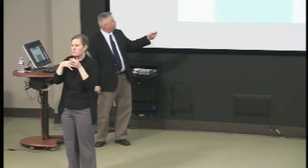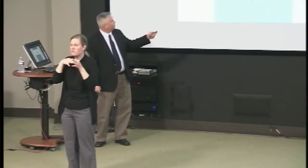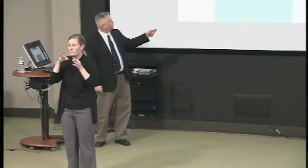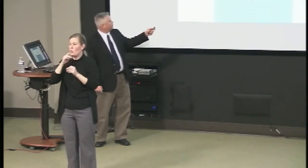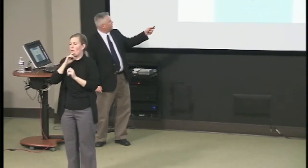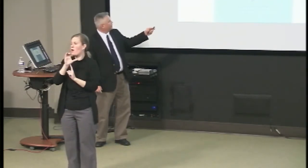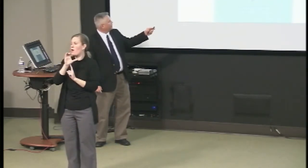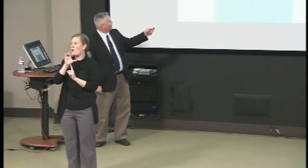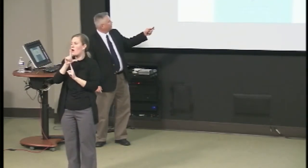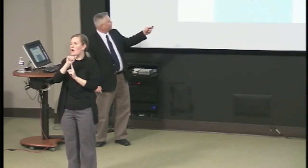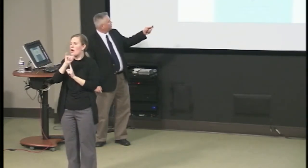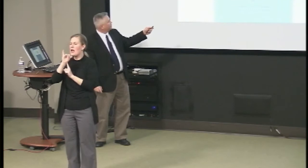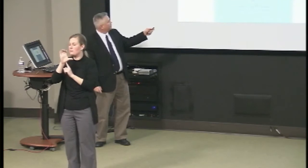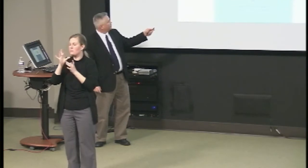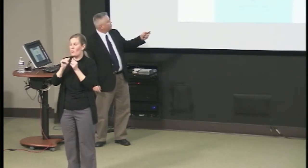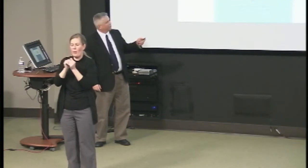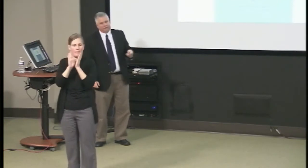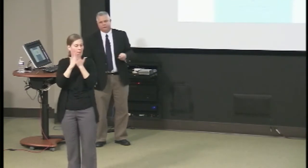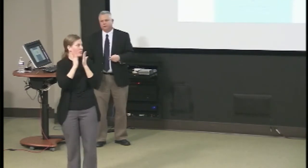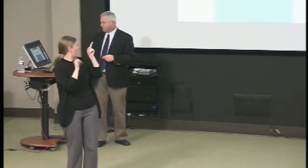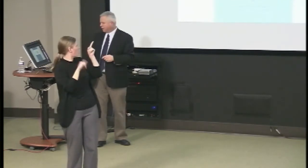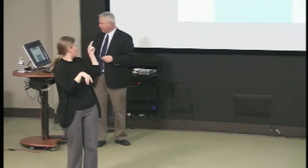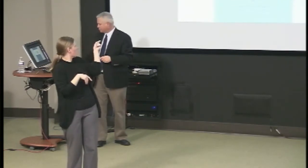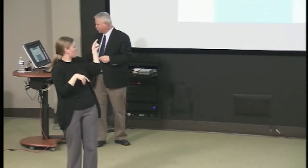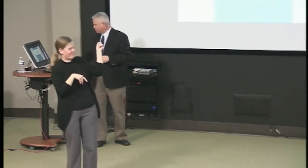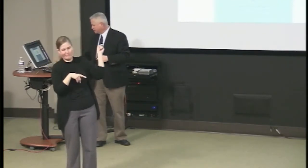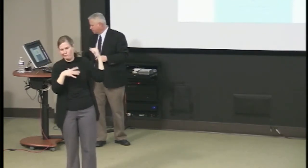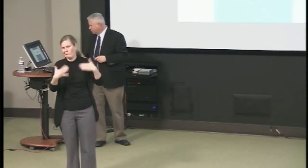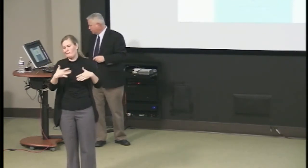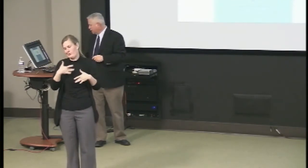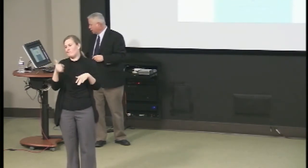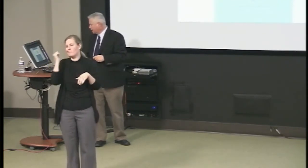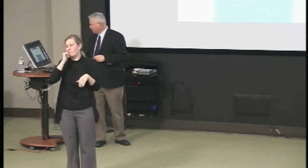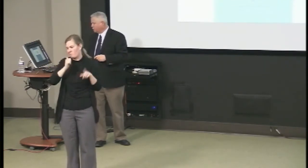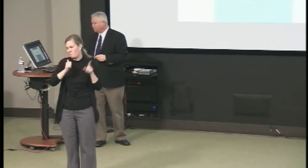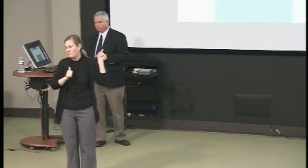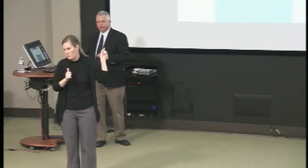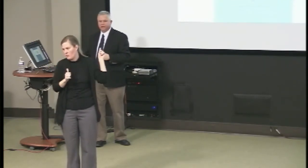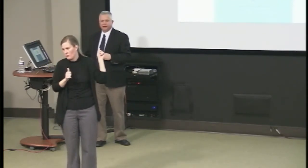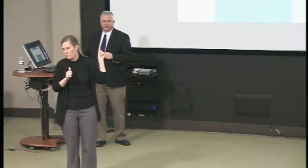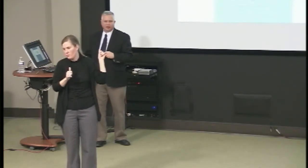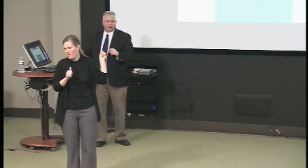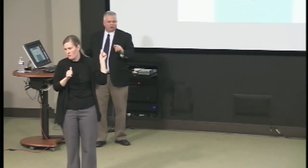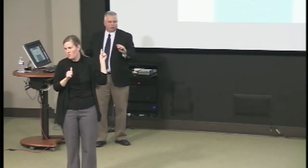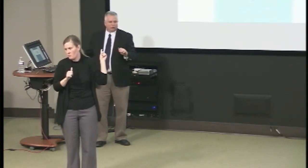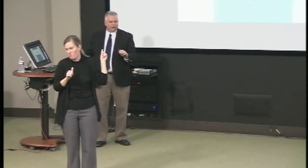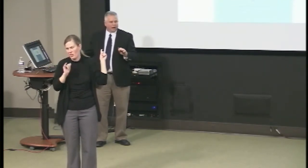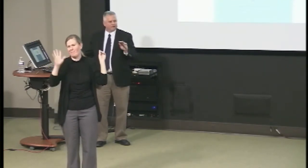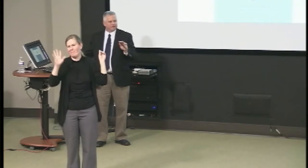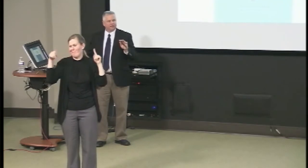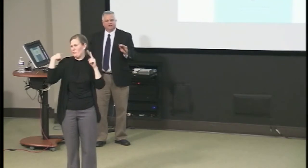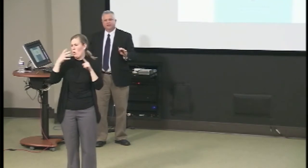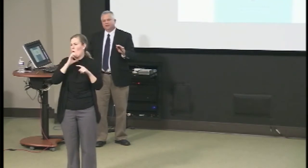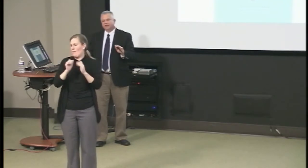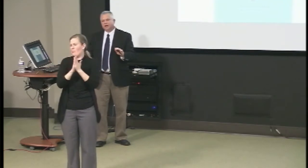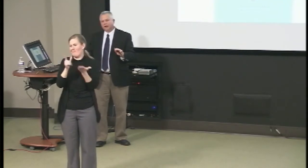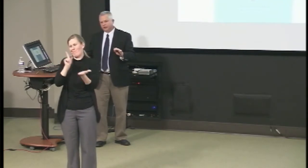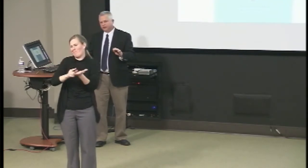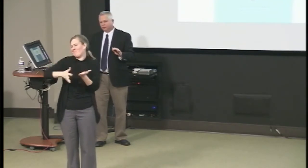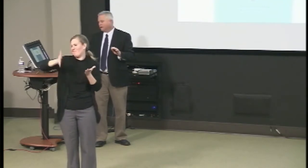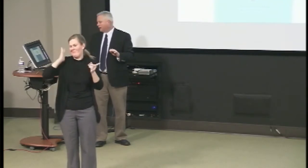exemplified beautifully, by the way, in the work of Norman Geschwind, who really organized